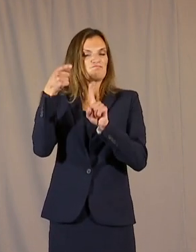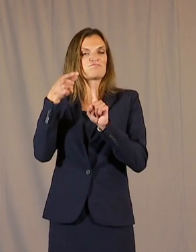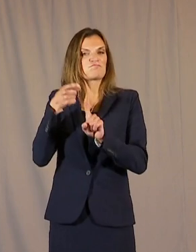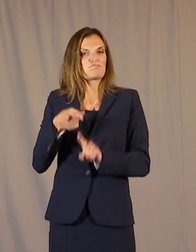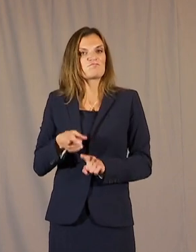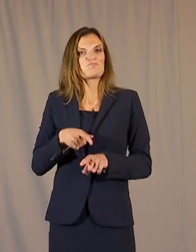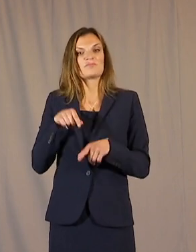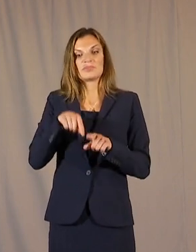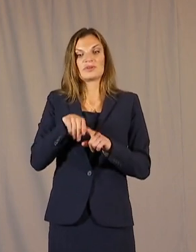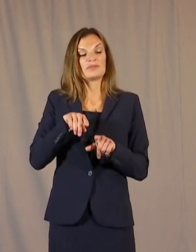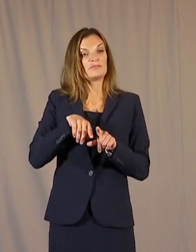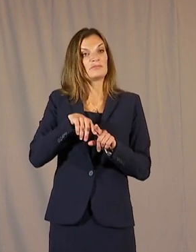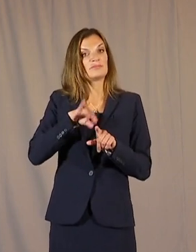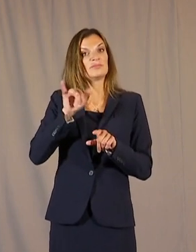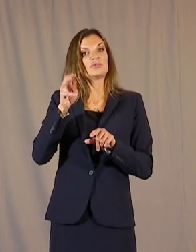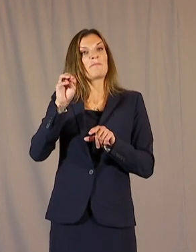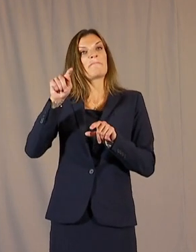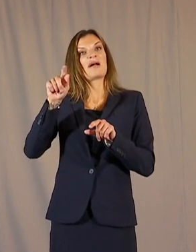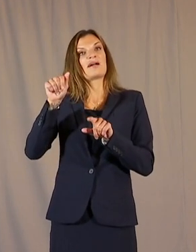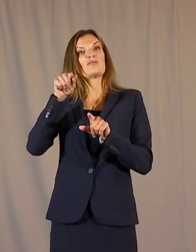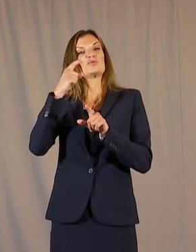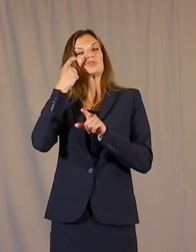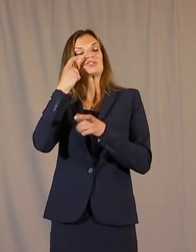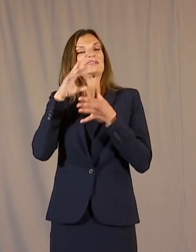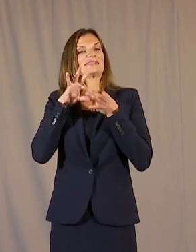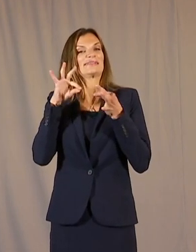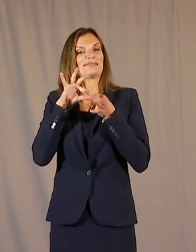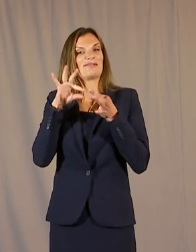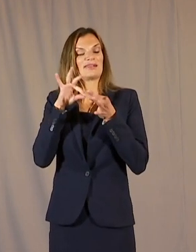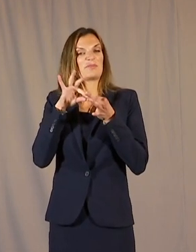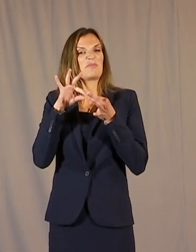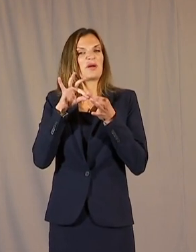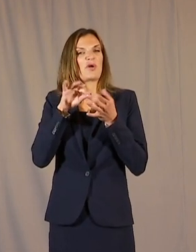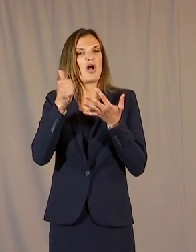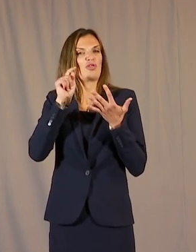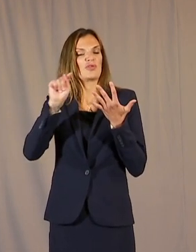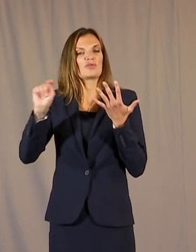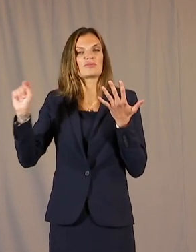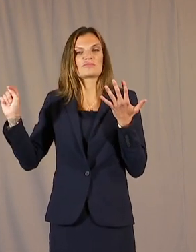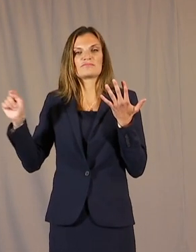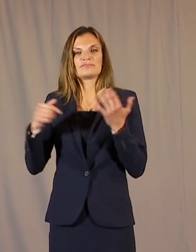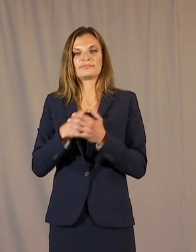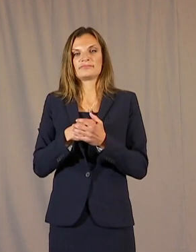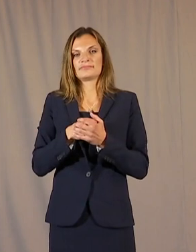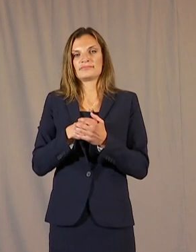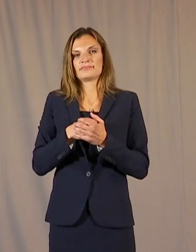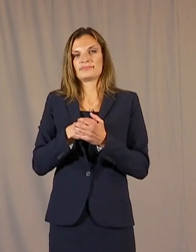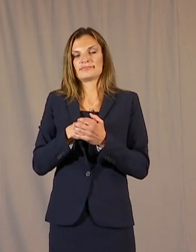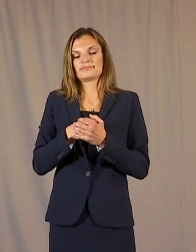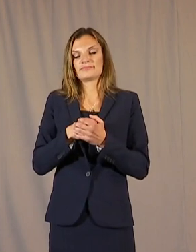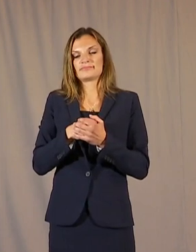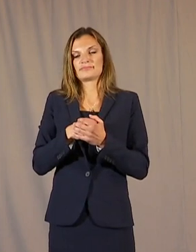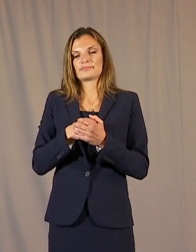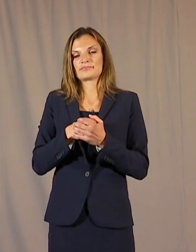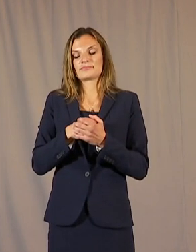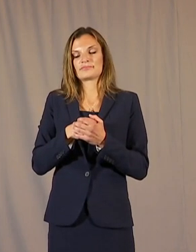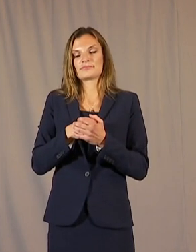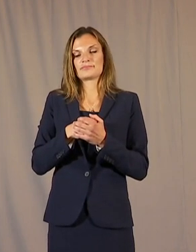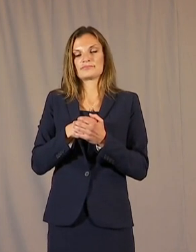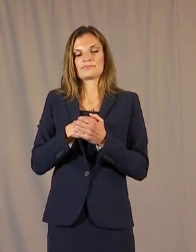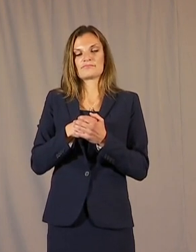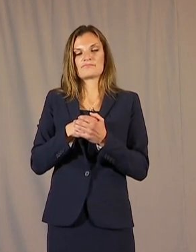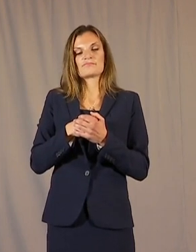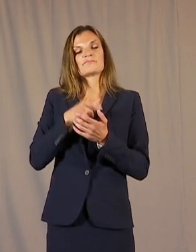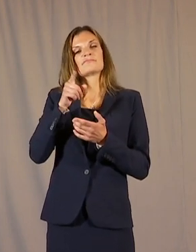Jametta, you just talked about other things, but before you talked about this